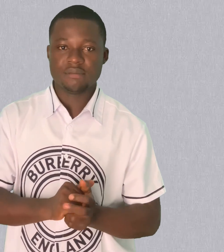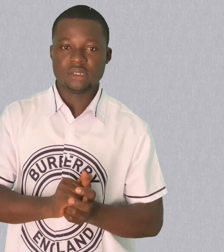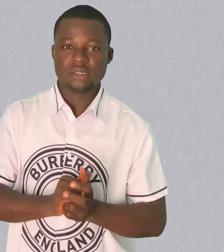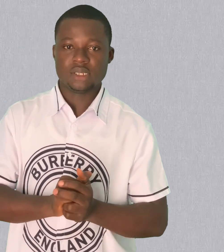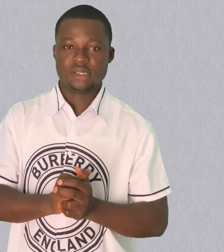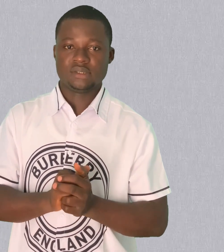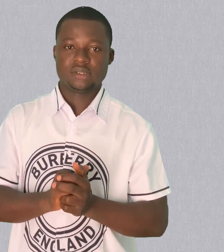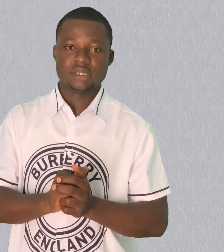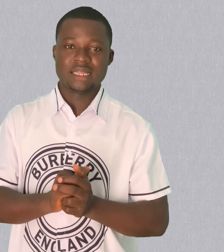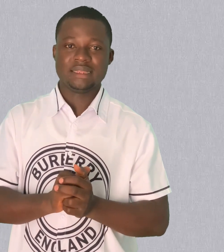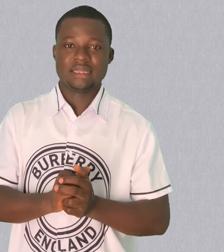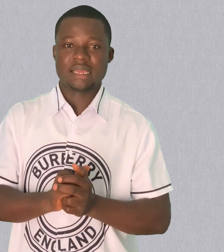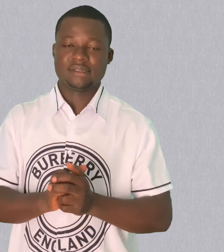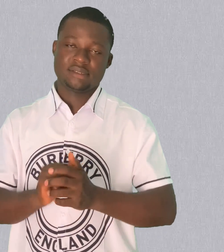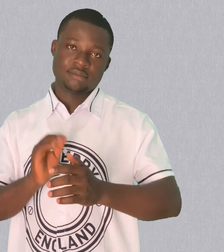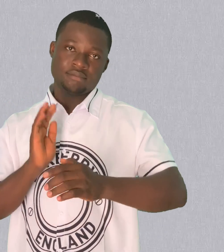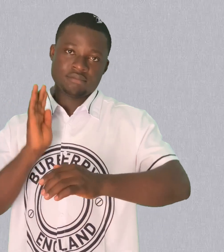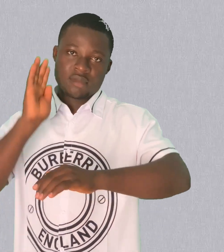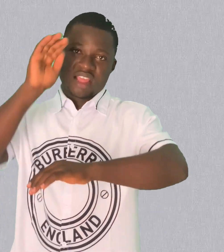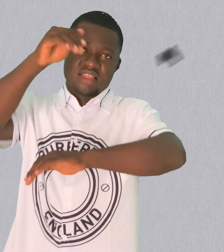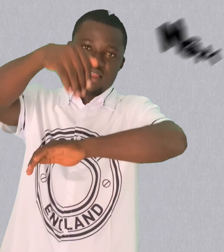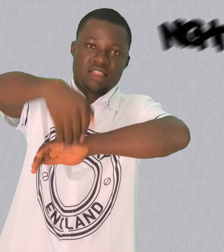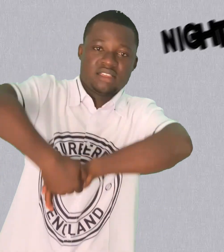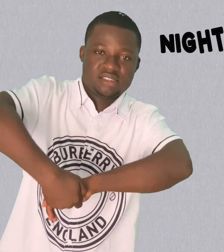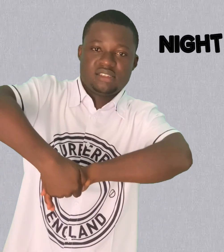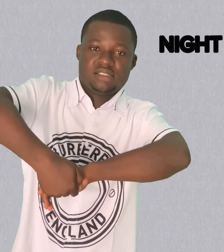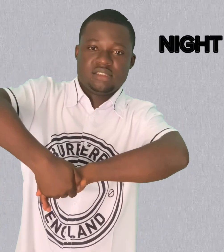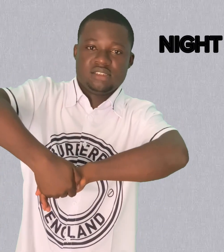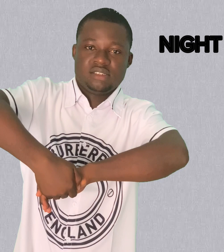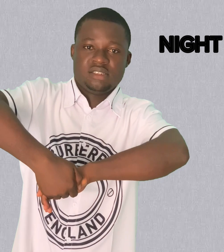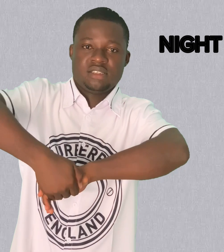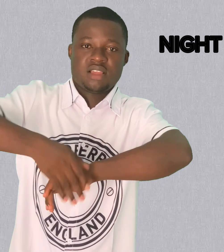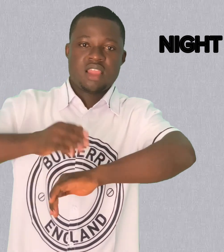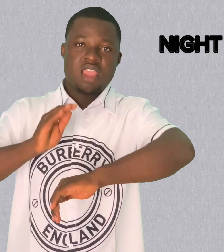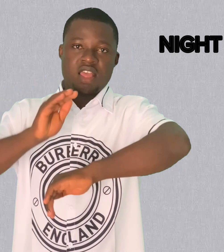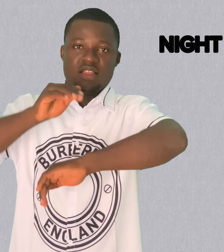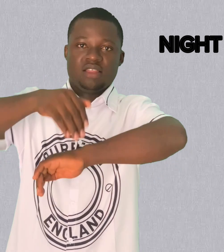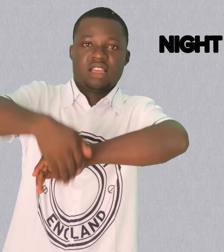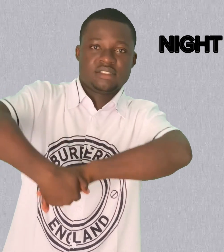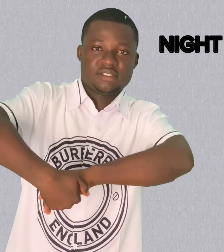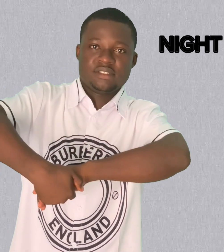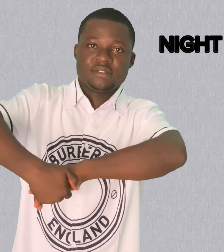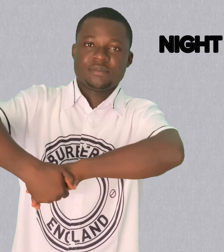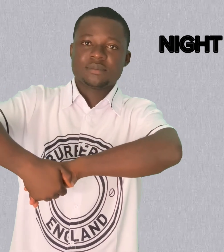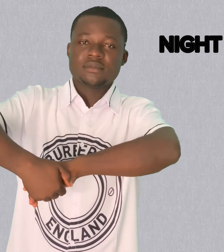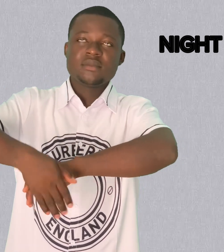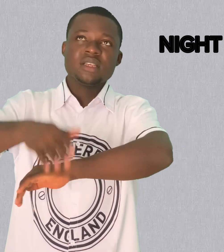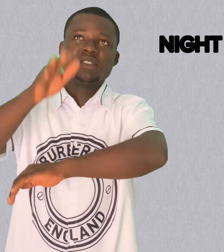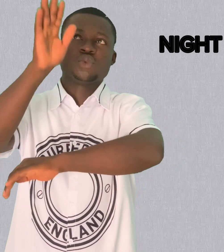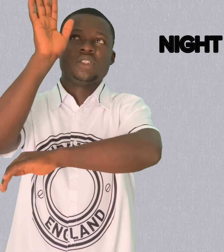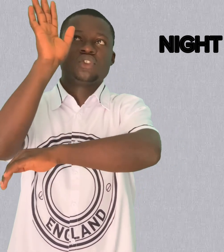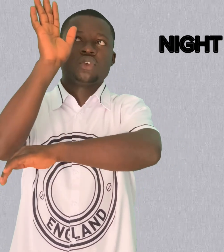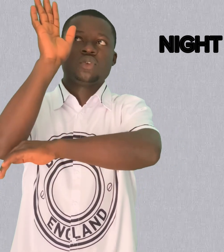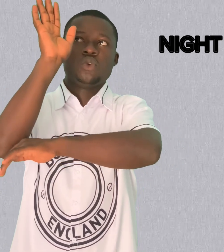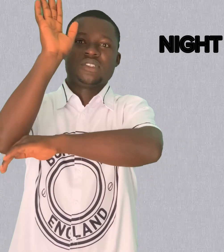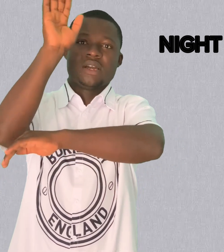having is night. Night. Night. This is when the sun goes down